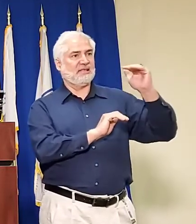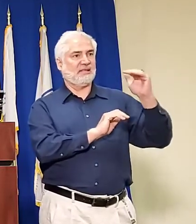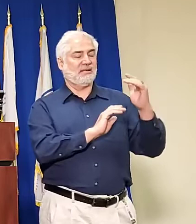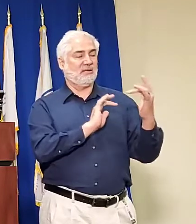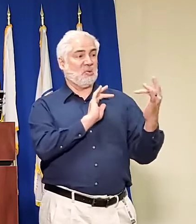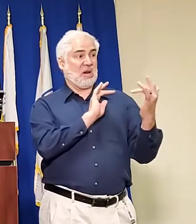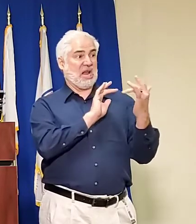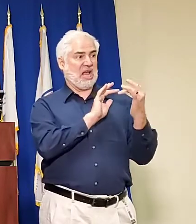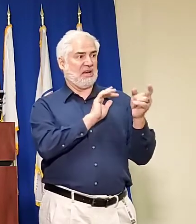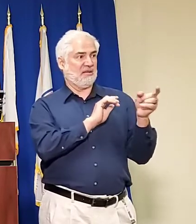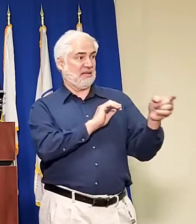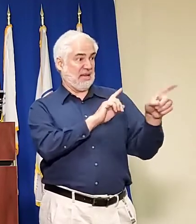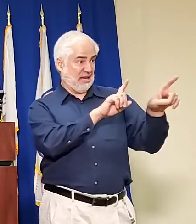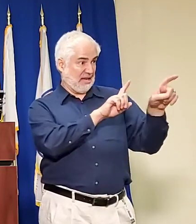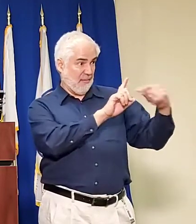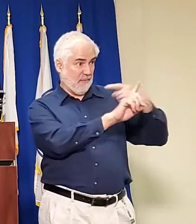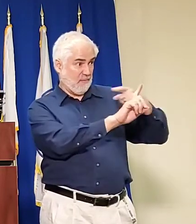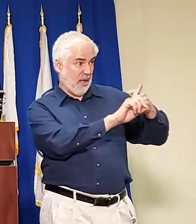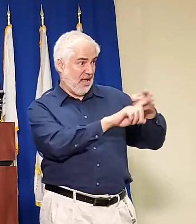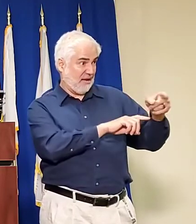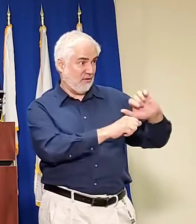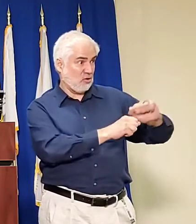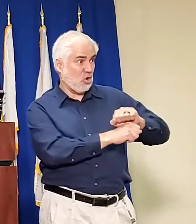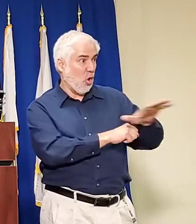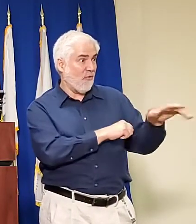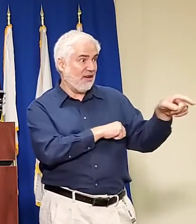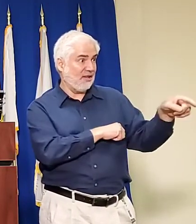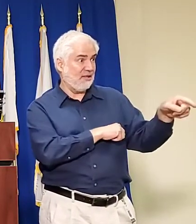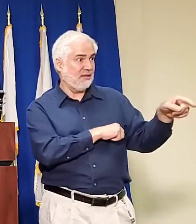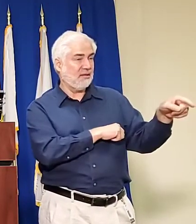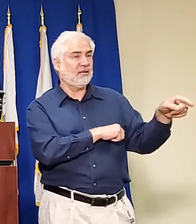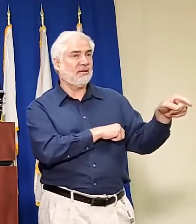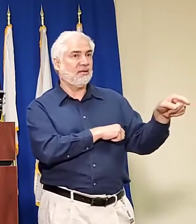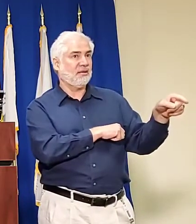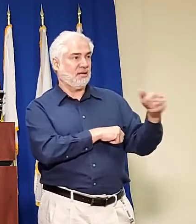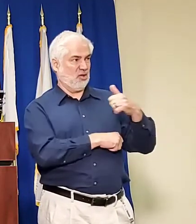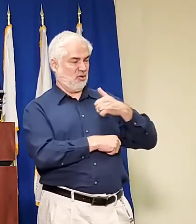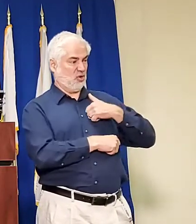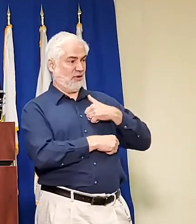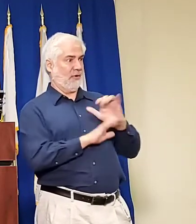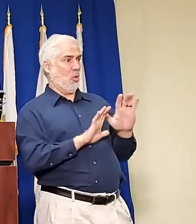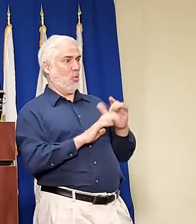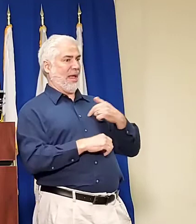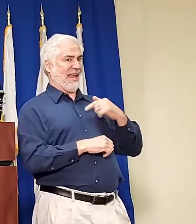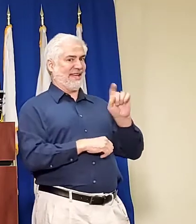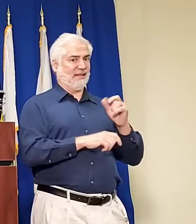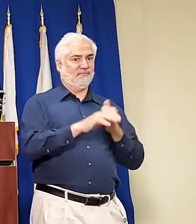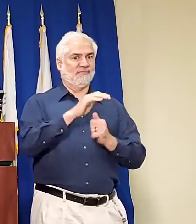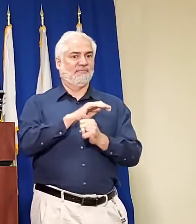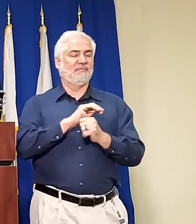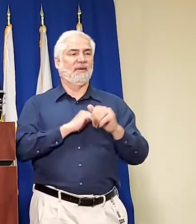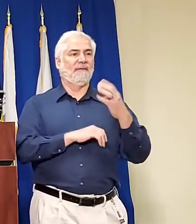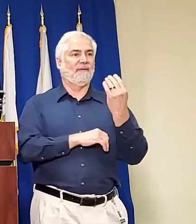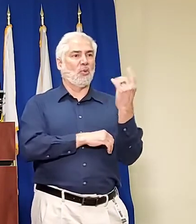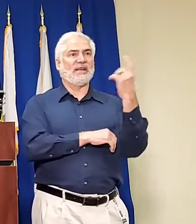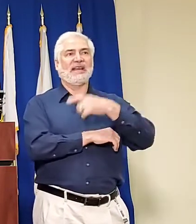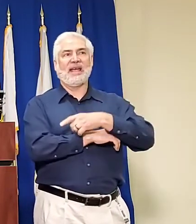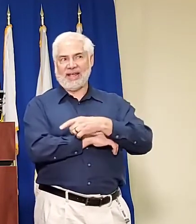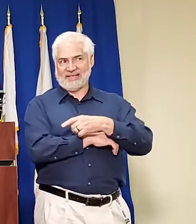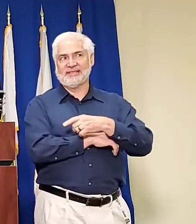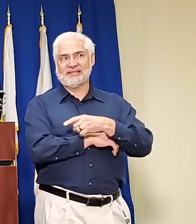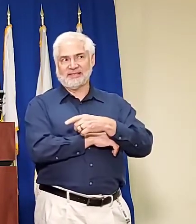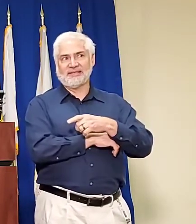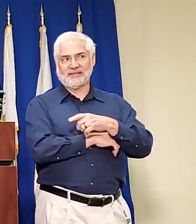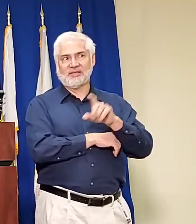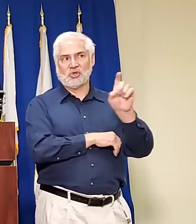contact to somebody who tests positive for COVID, it's important that you quarantine for 14 full days.